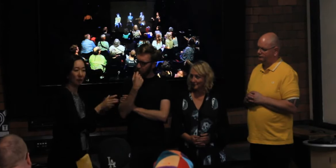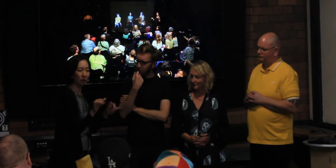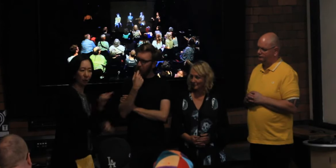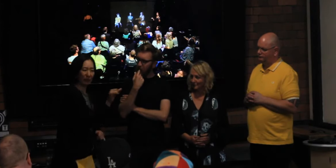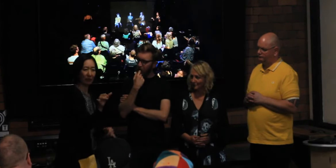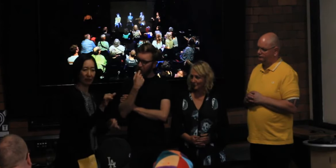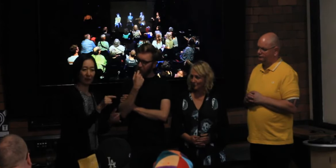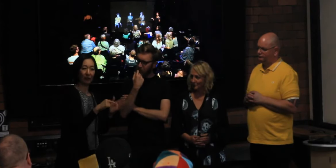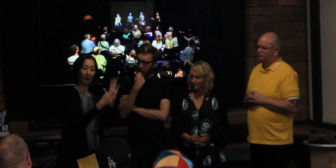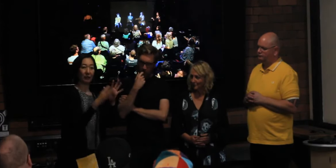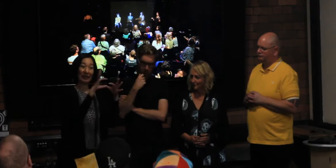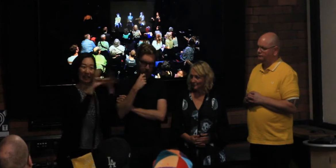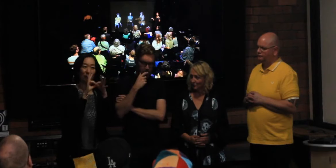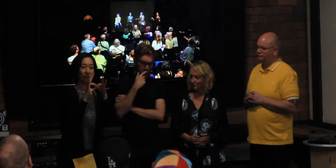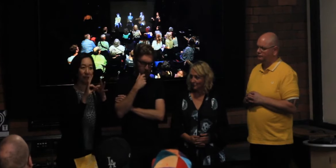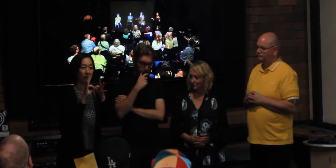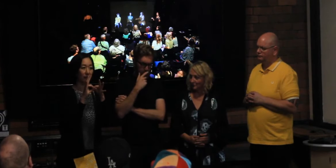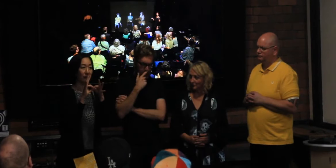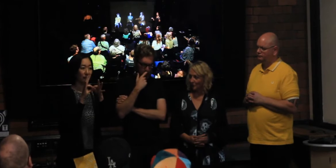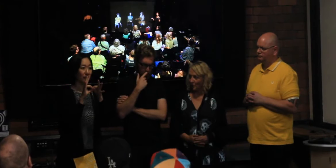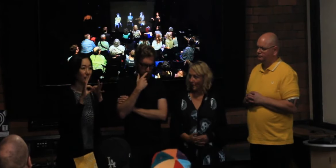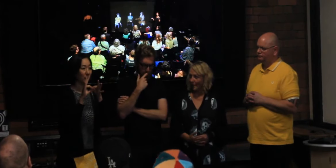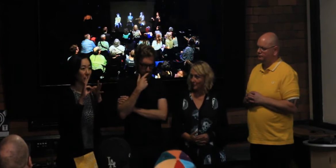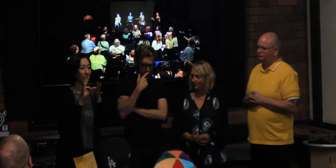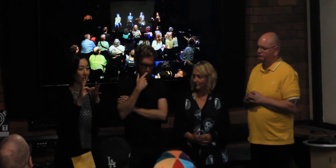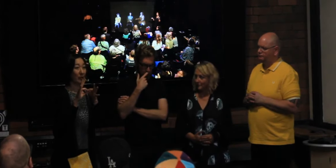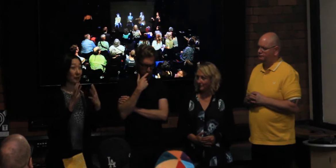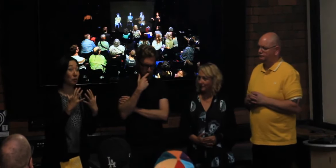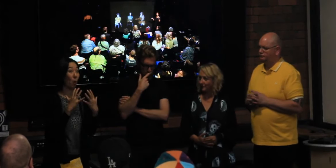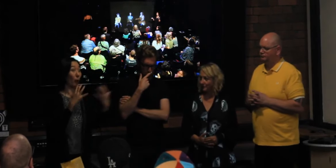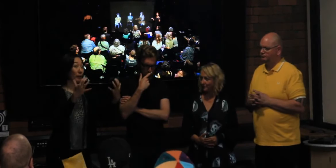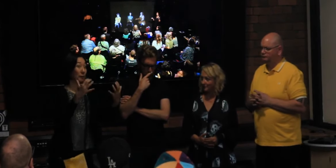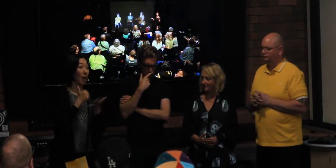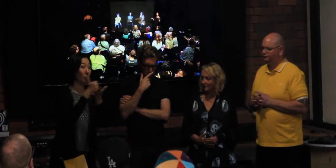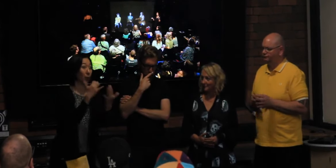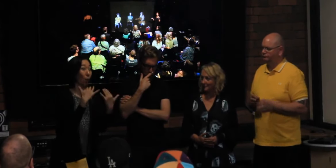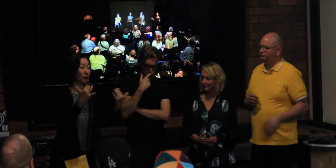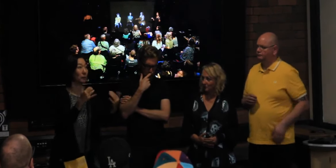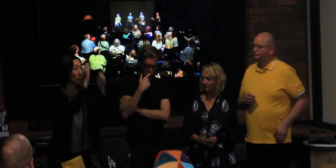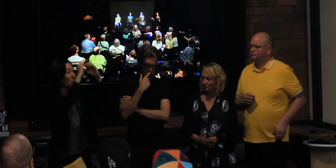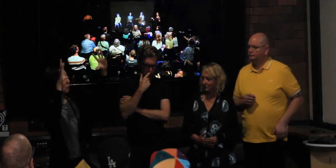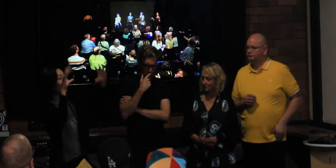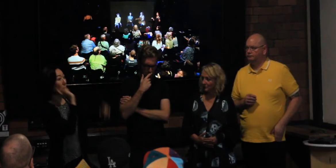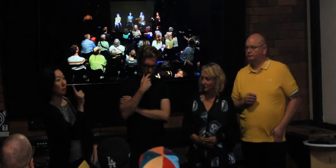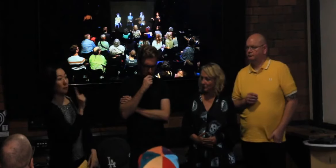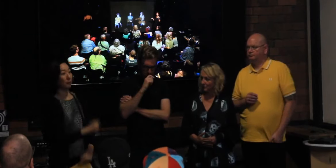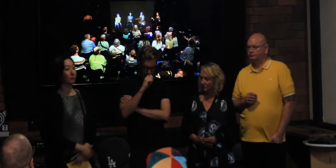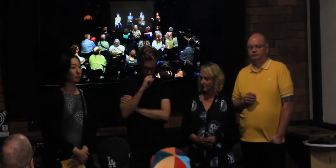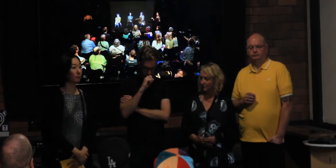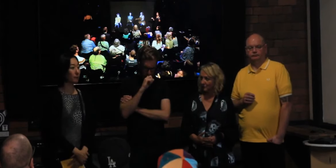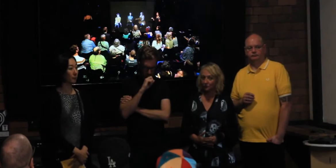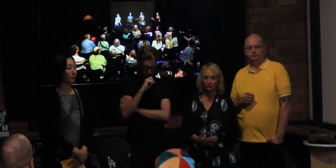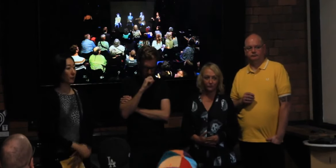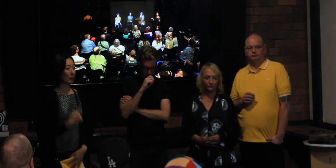one am I drinking? Am I taking a sip? Am I taking a large gulp? That is how the